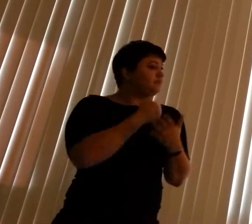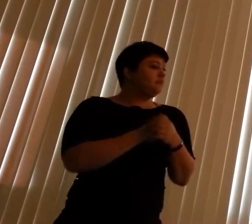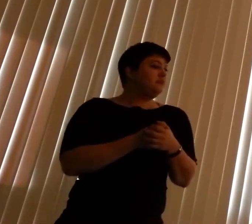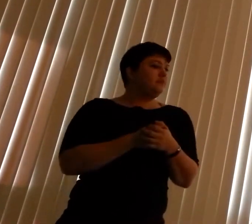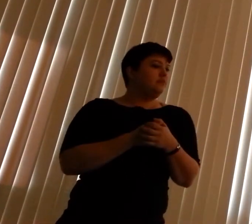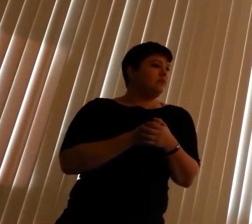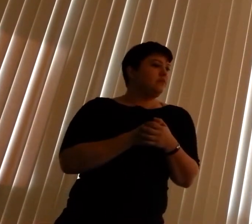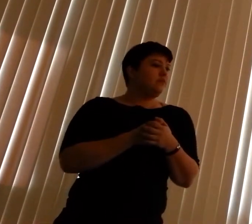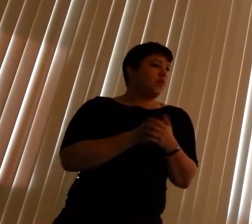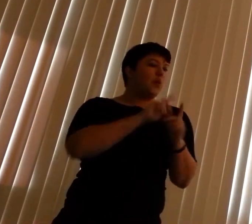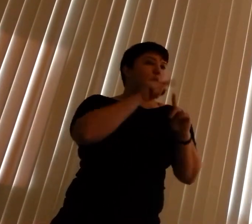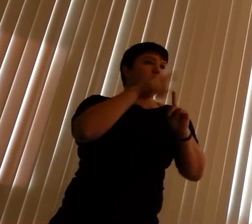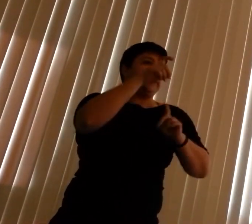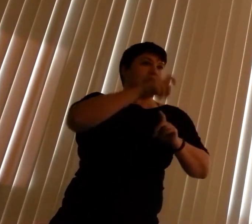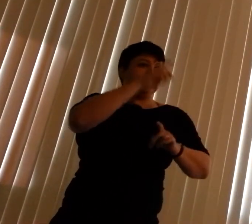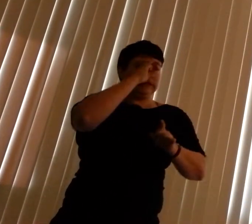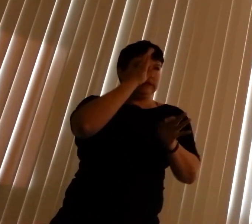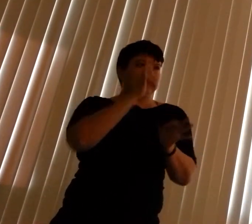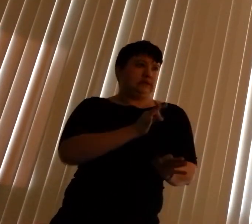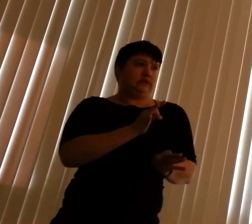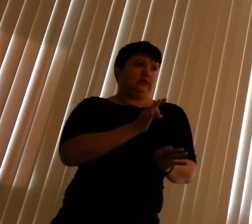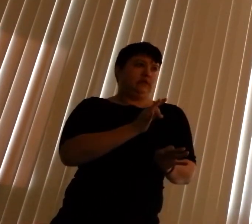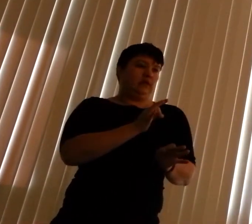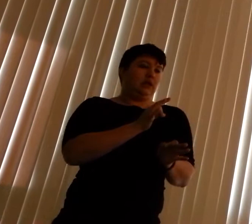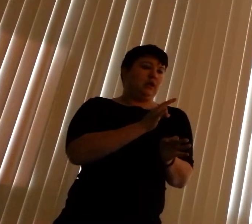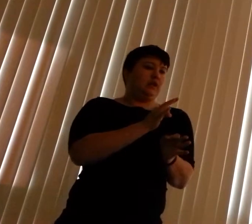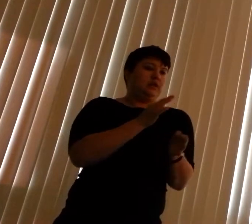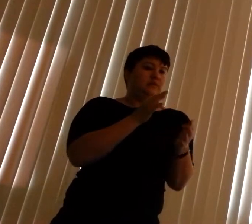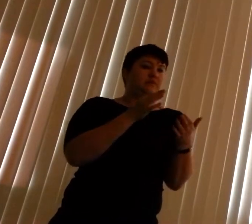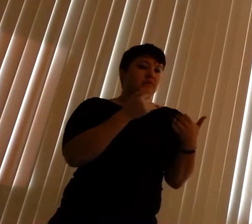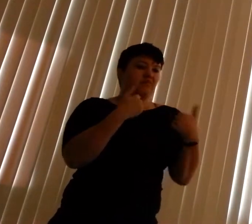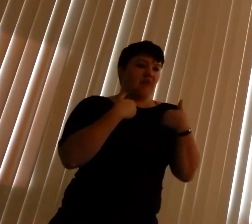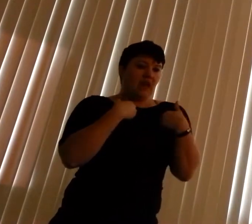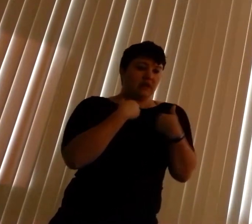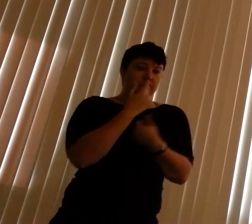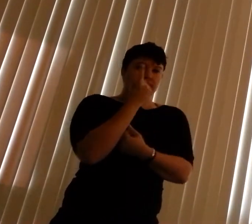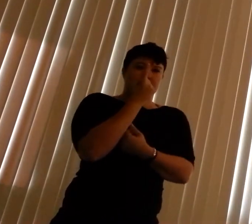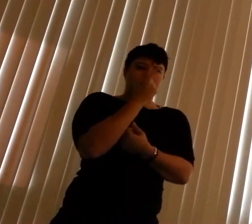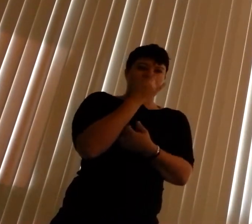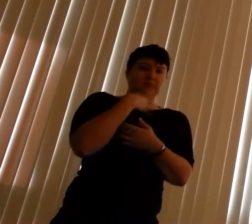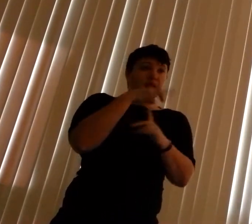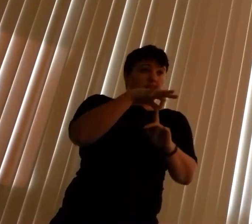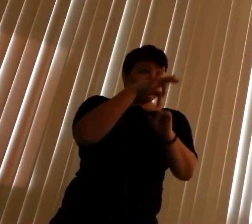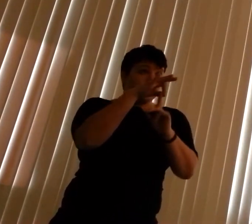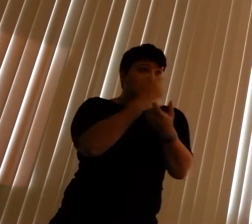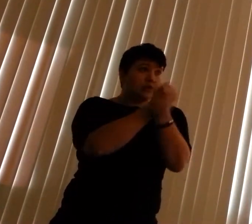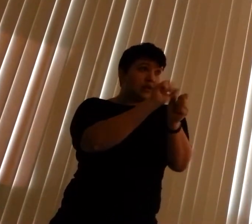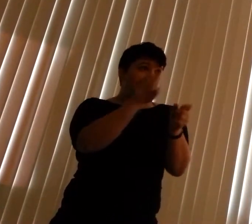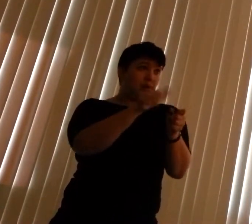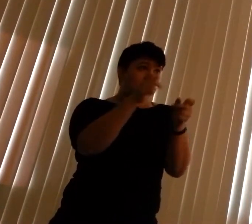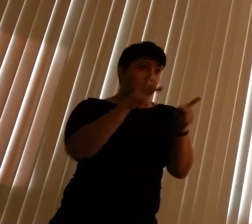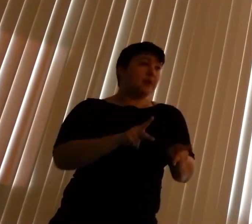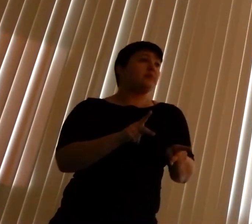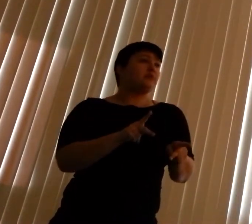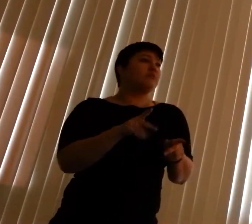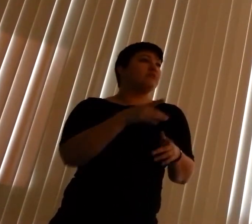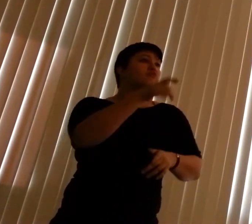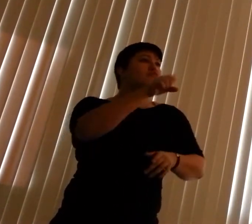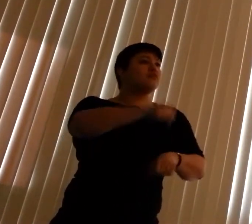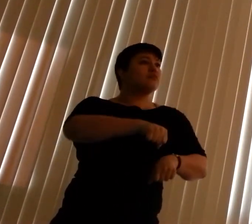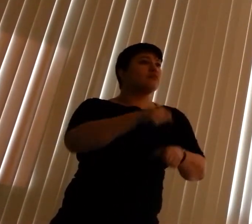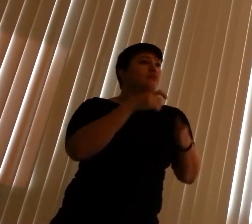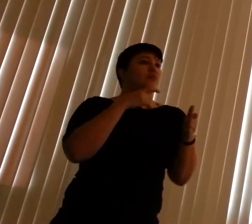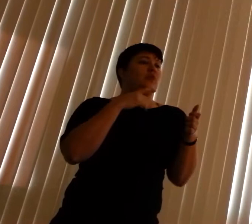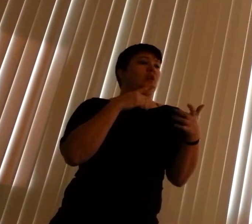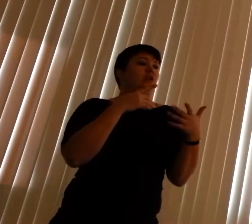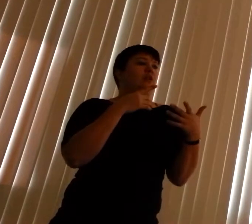between using a scarce resource to save one person or another, quality of life considerations